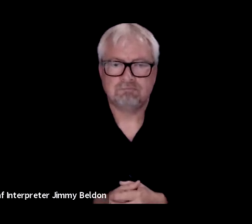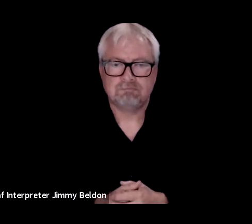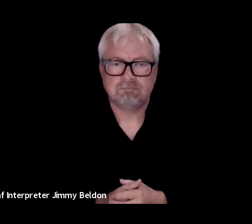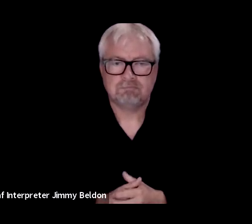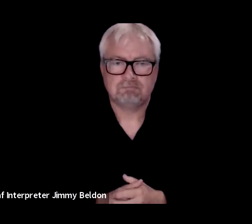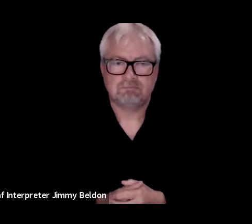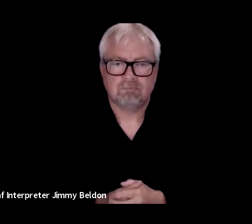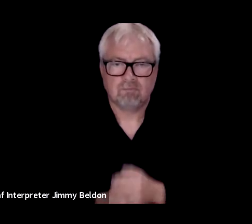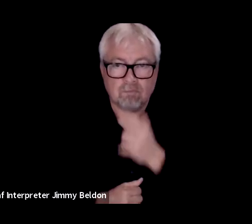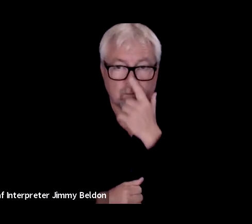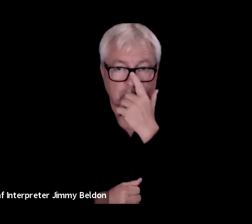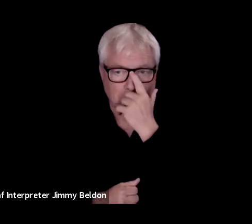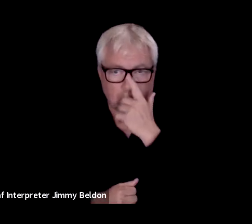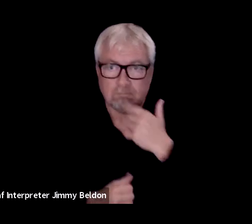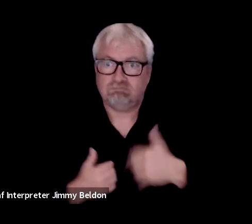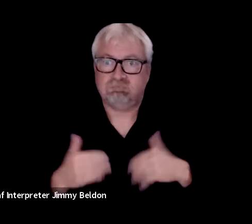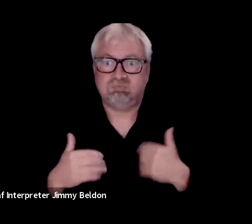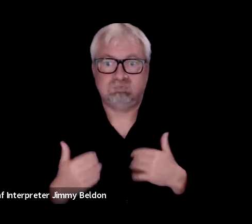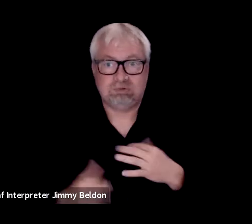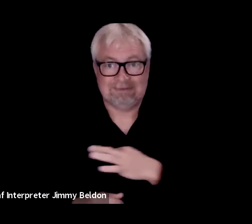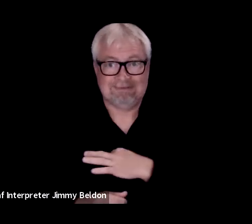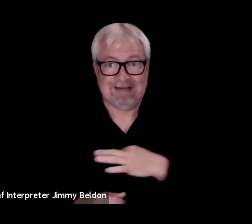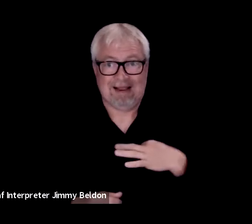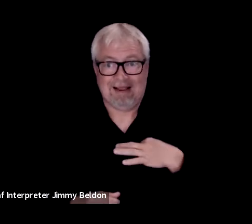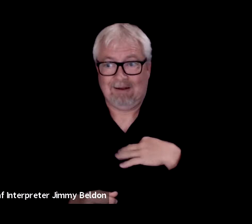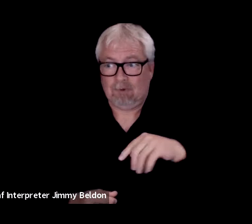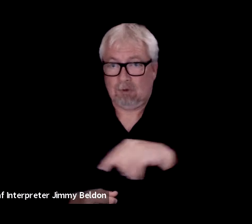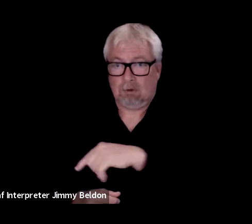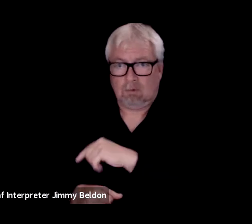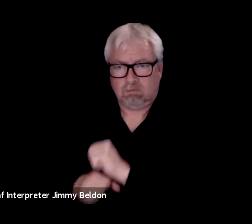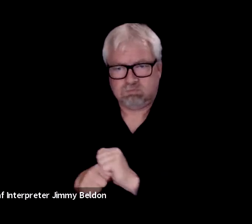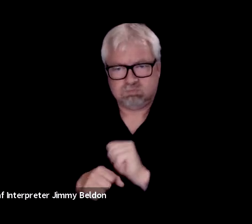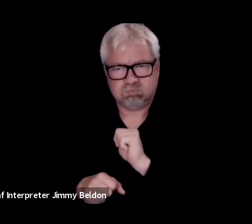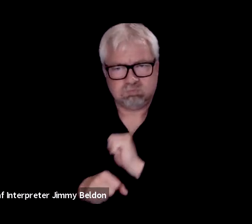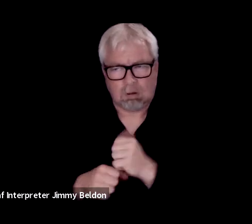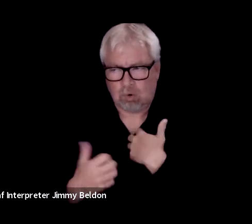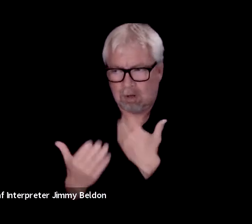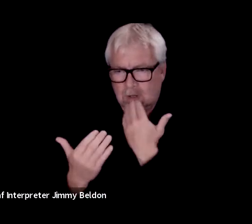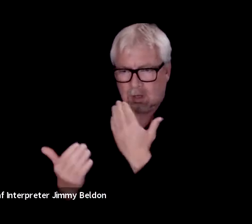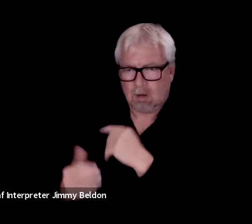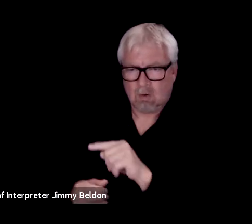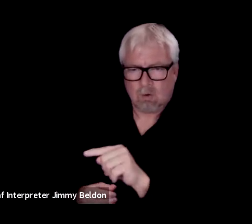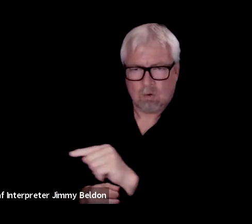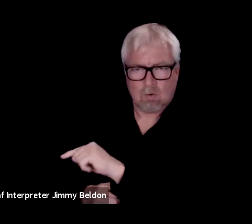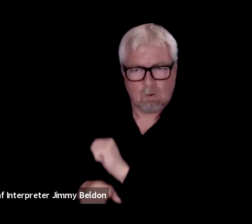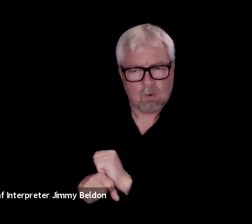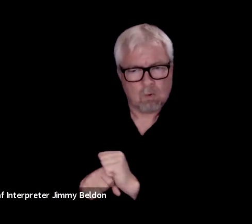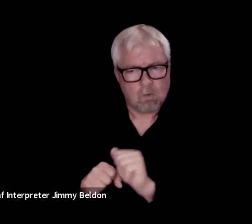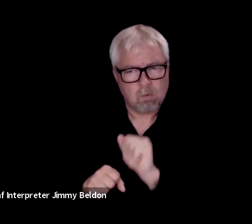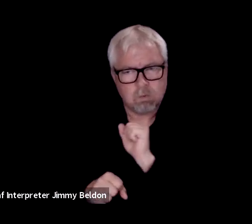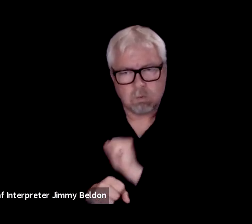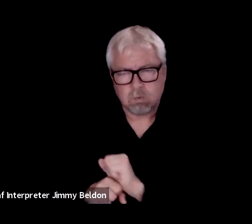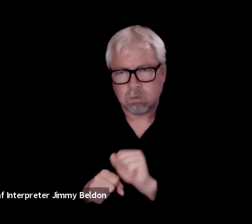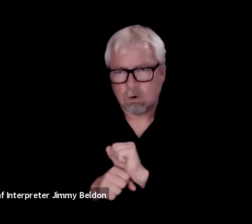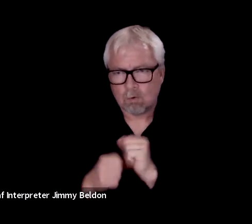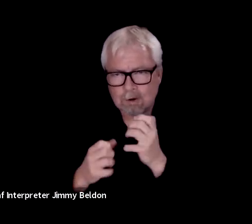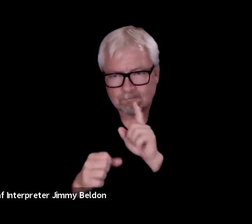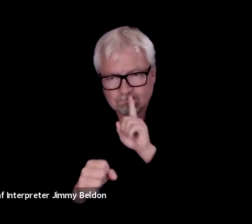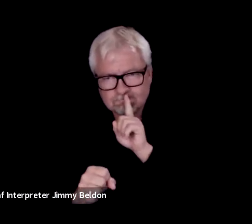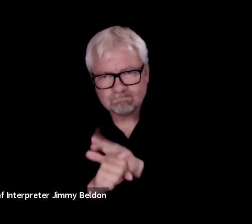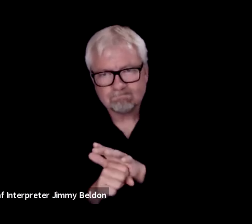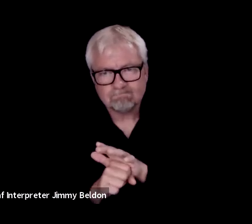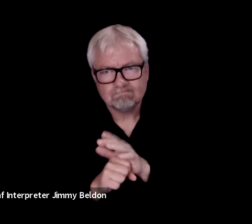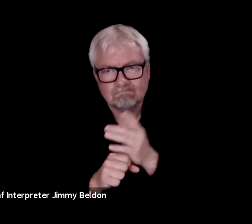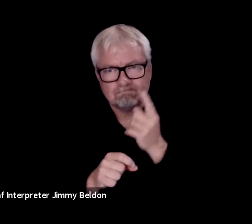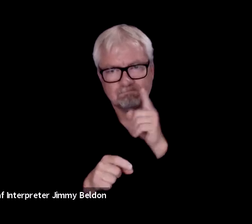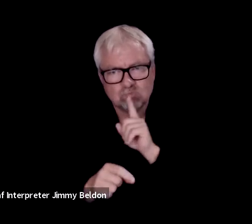of our staff who have such dedication to data integrity and transparency and go the extra mile over and over again to make